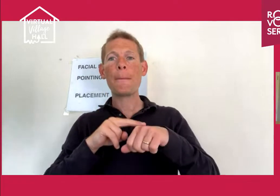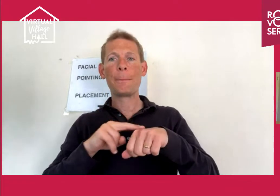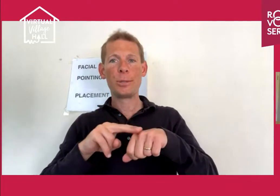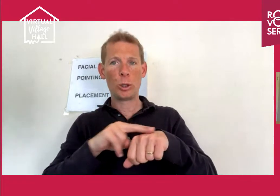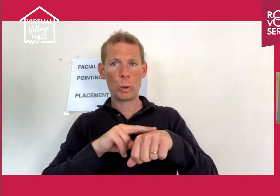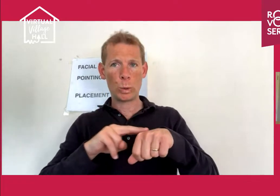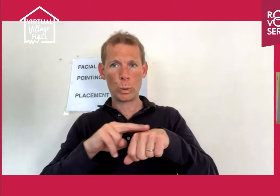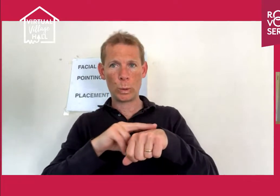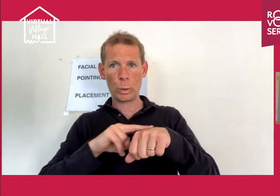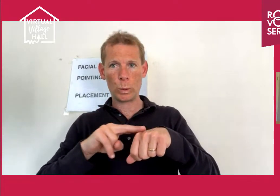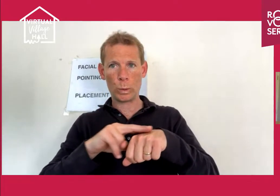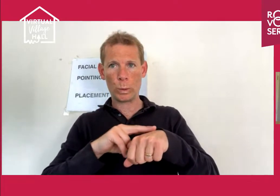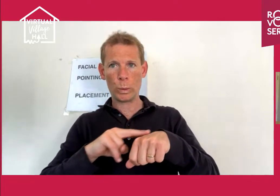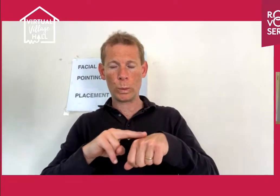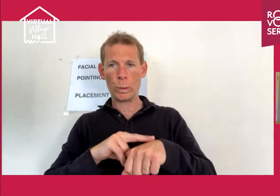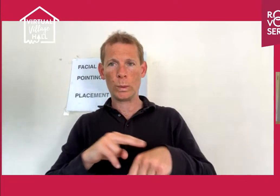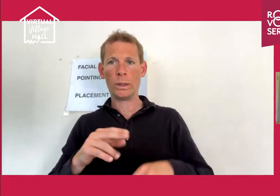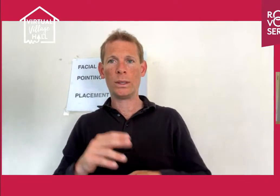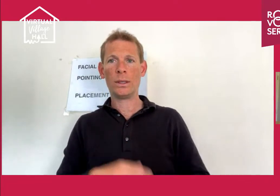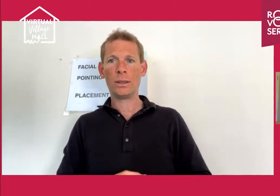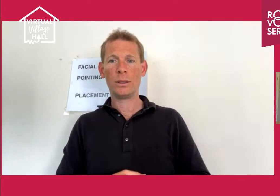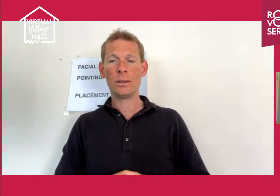His eyes are blue.